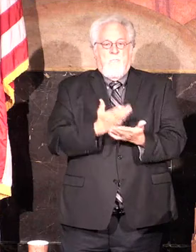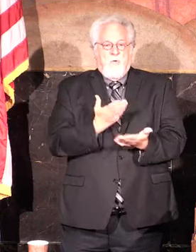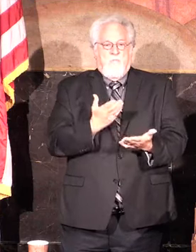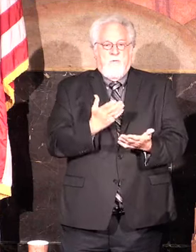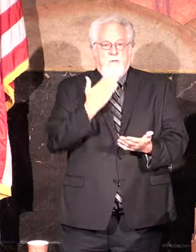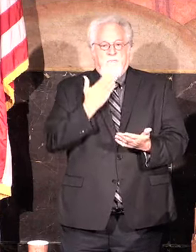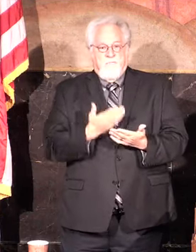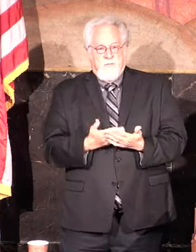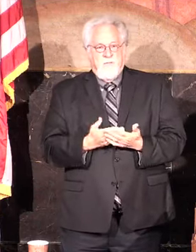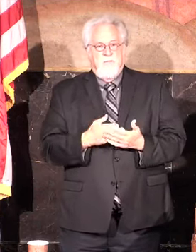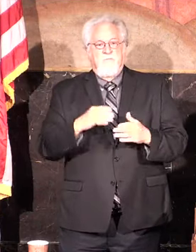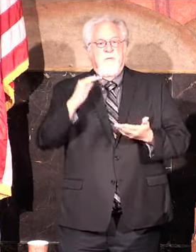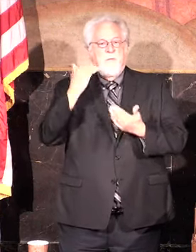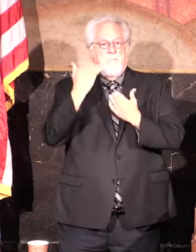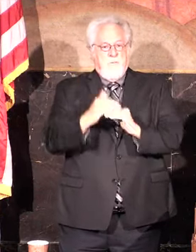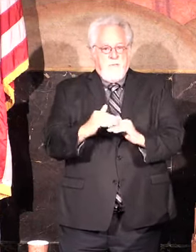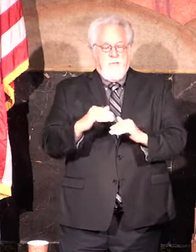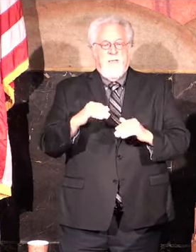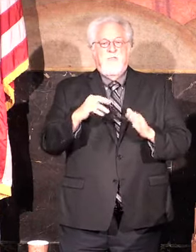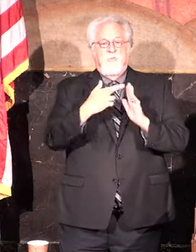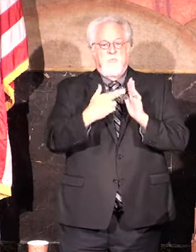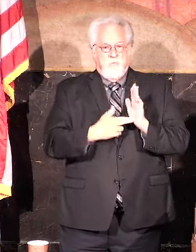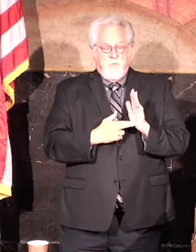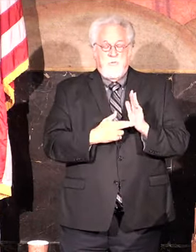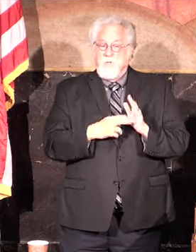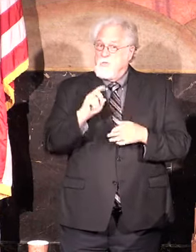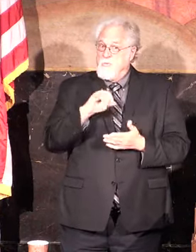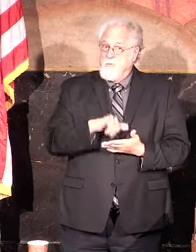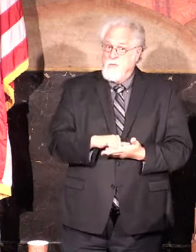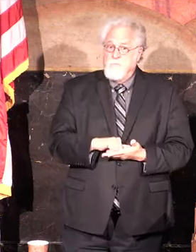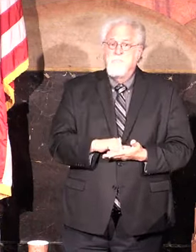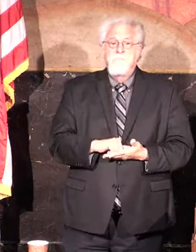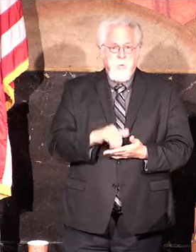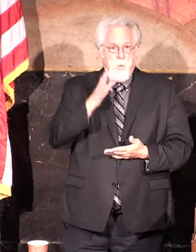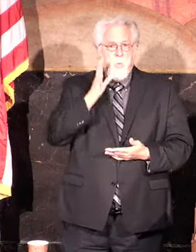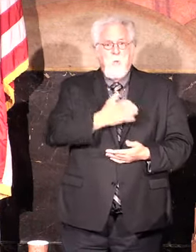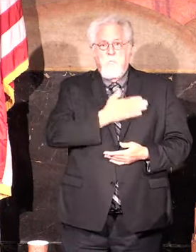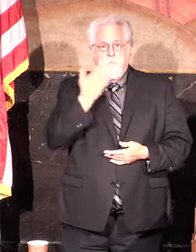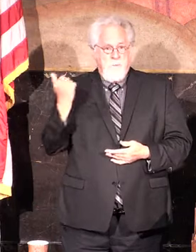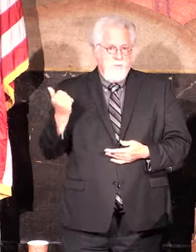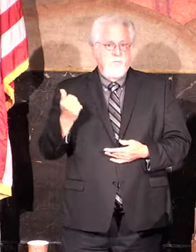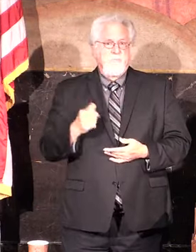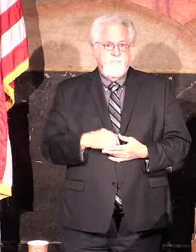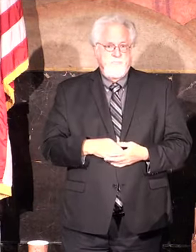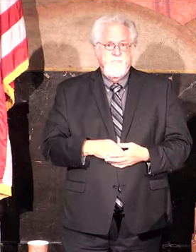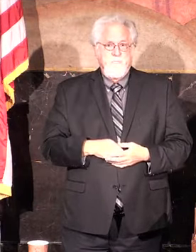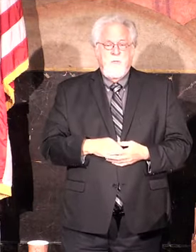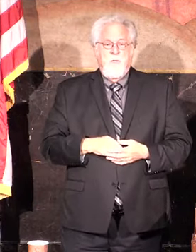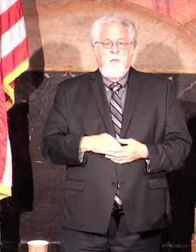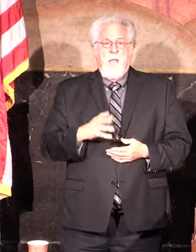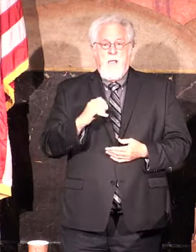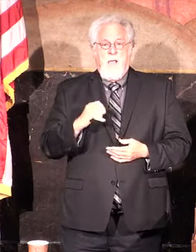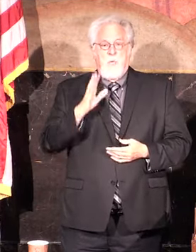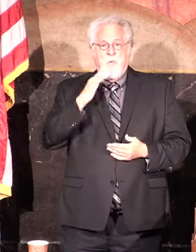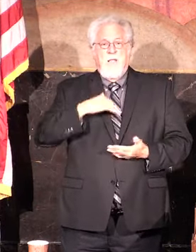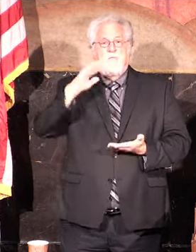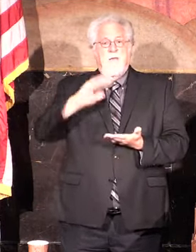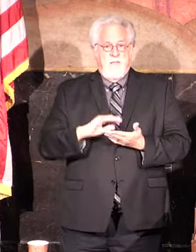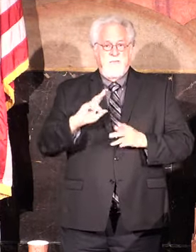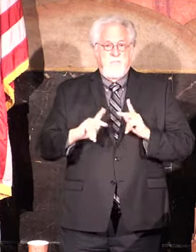and restrictions. And if we can just all do that, we're going to be in much, much better place. And we will have fewer